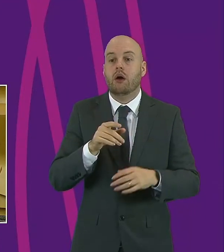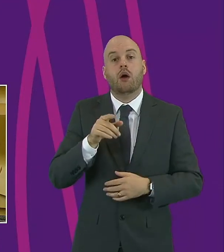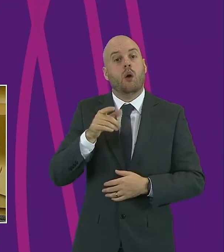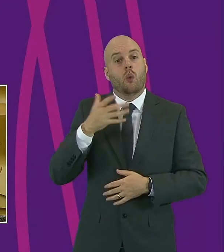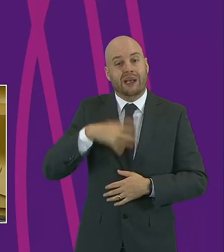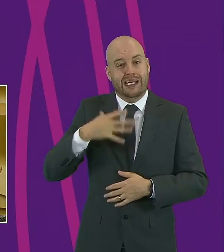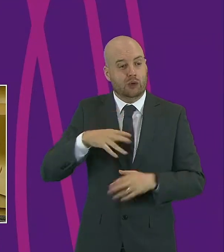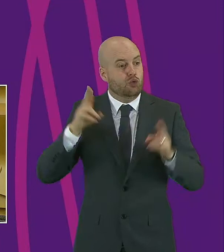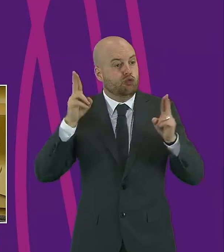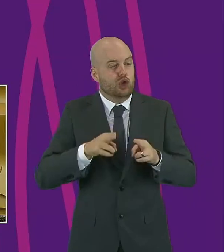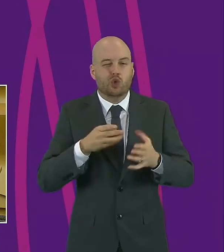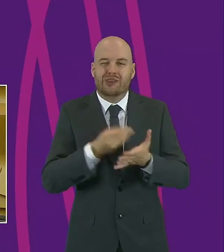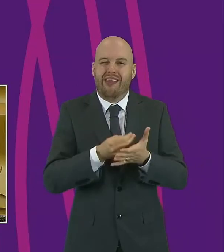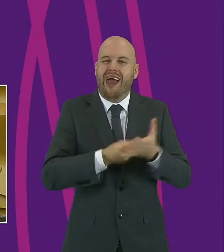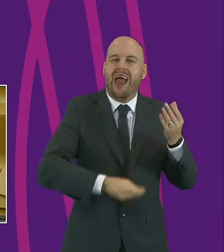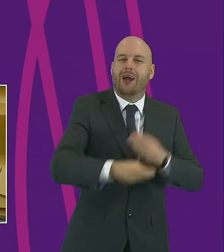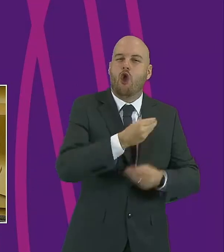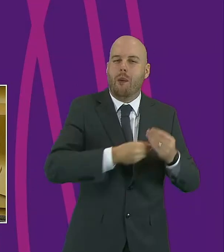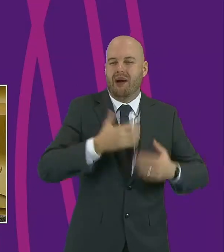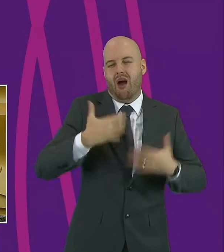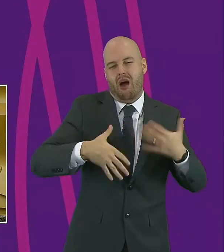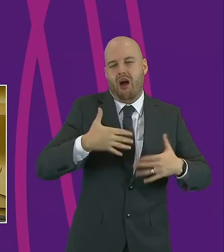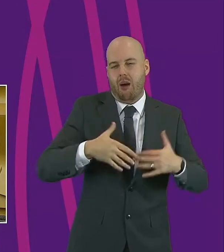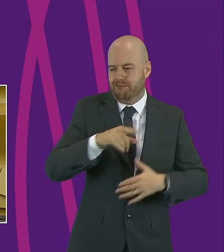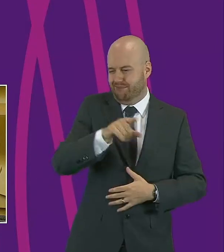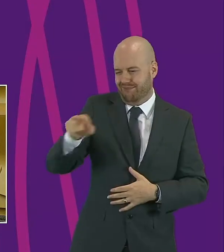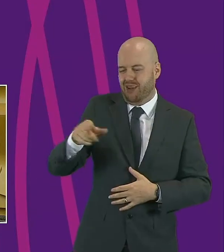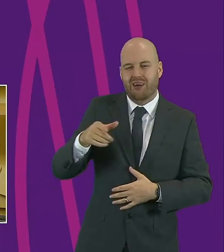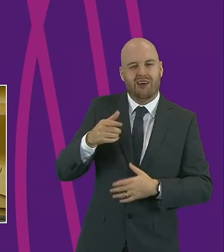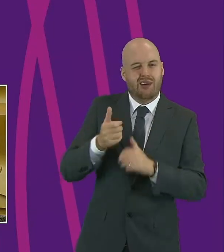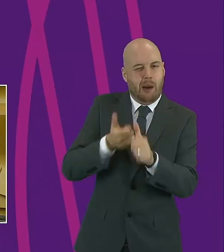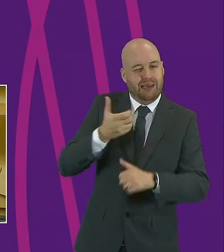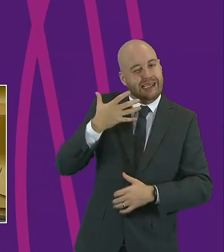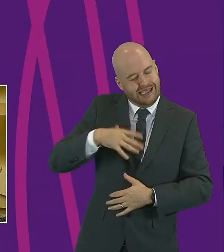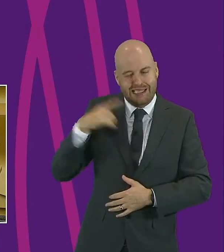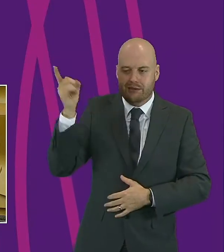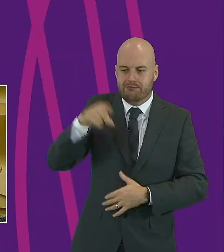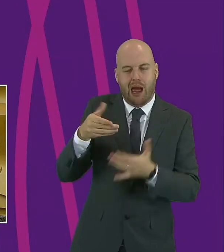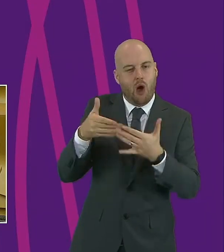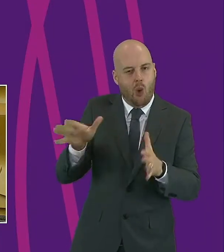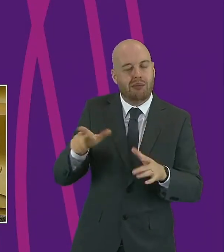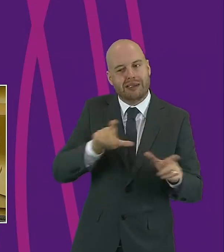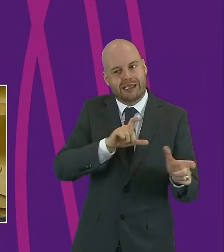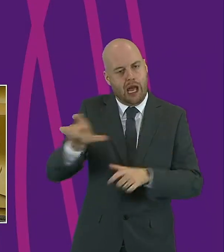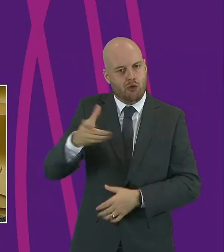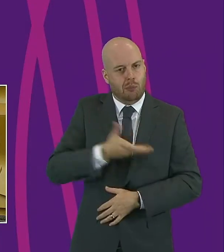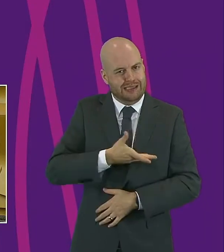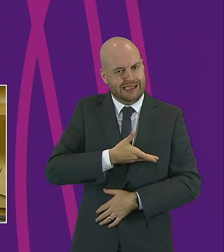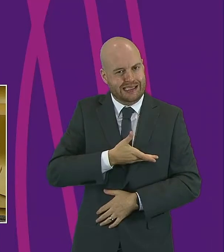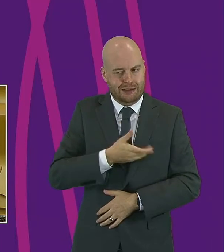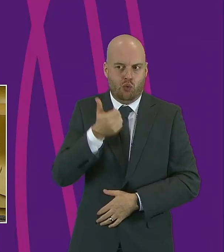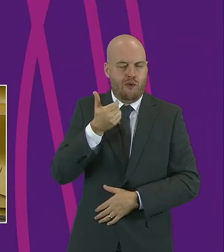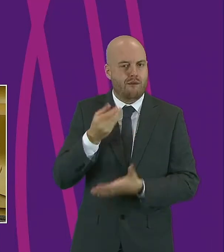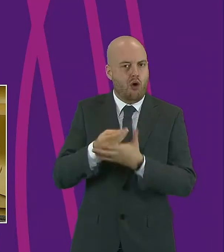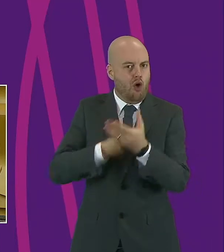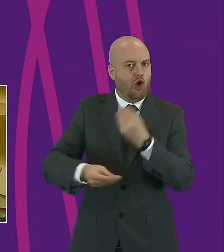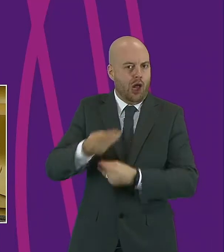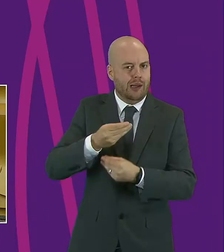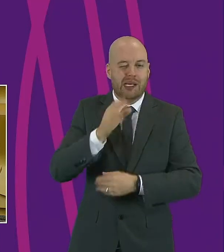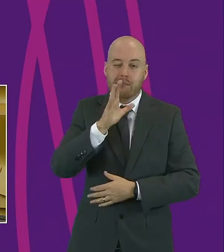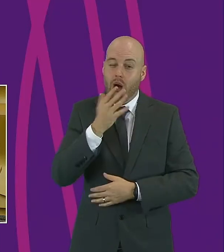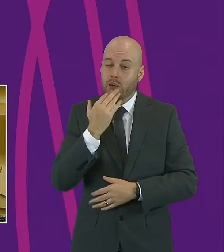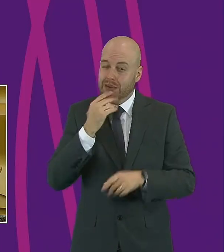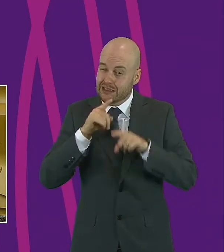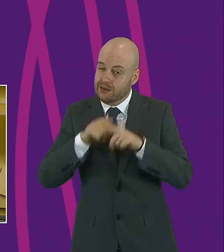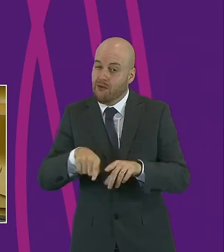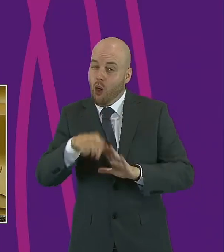doing. But I hope that people will also understand why, as we try to open services and keep them open, we must take firm action when rules and